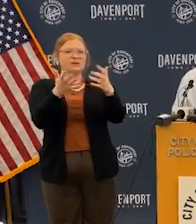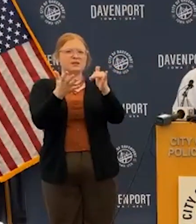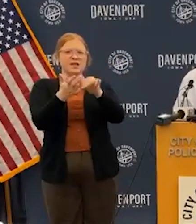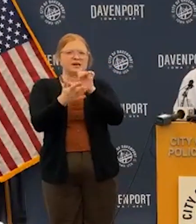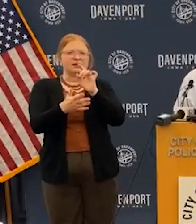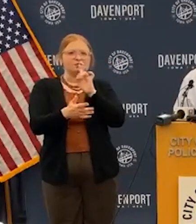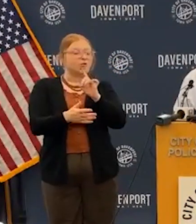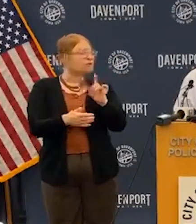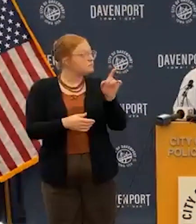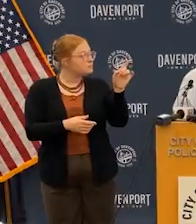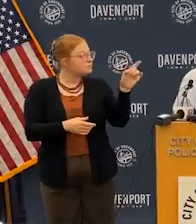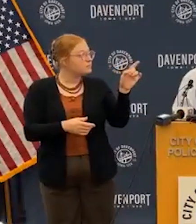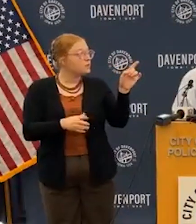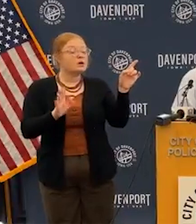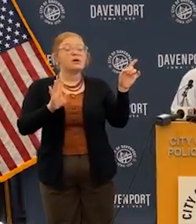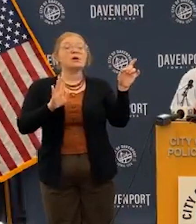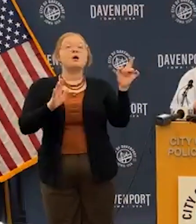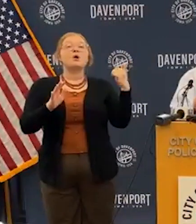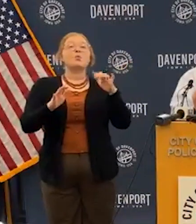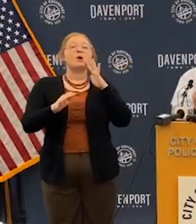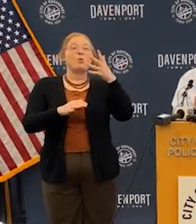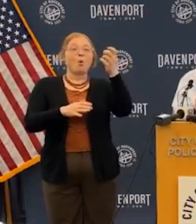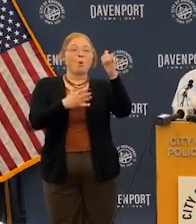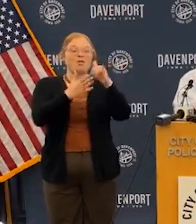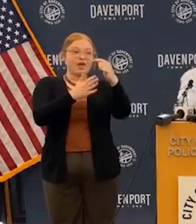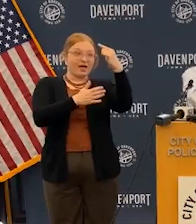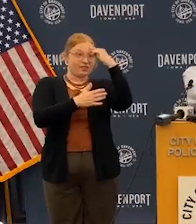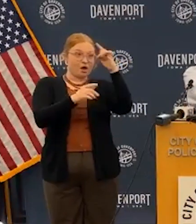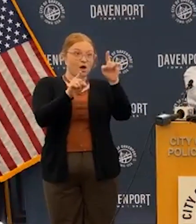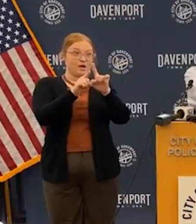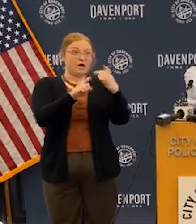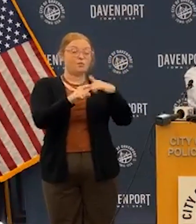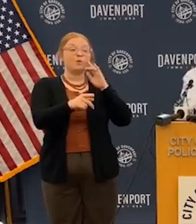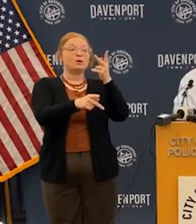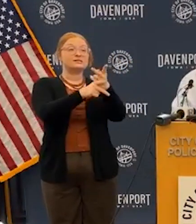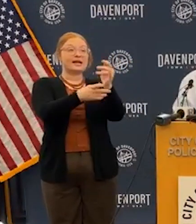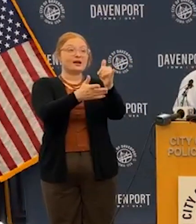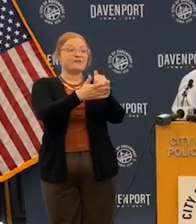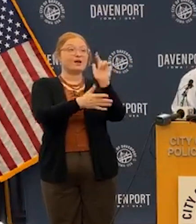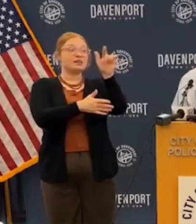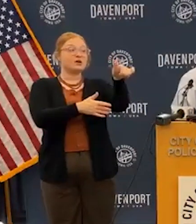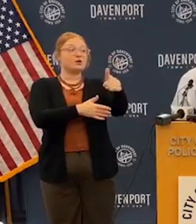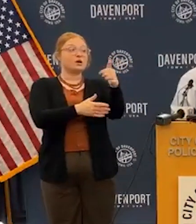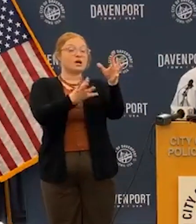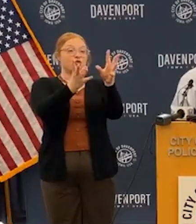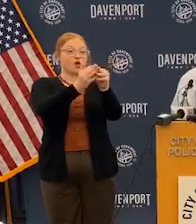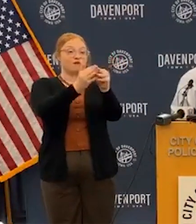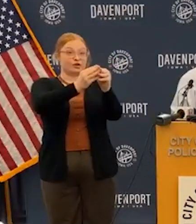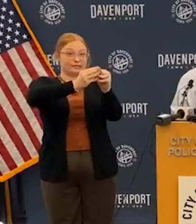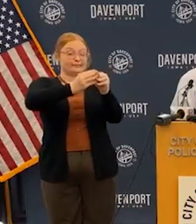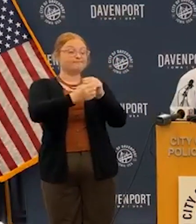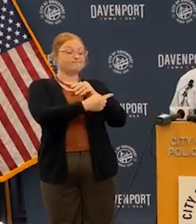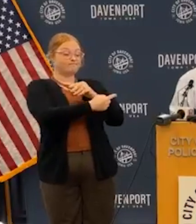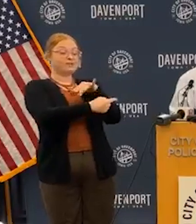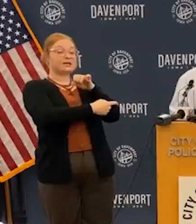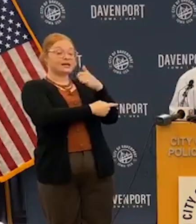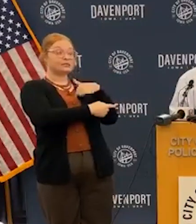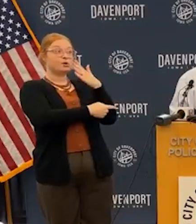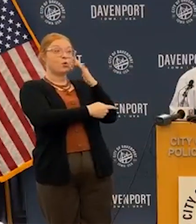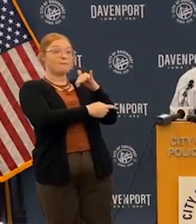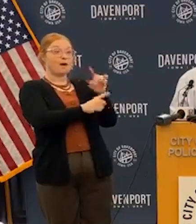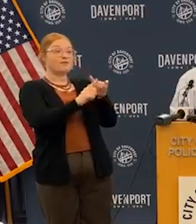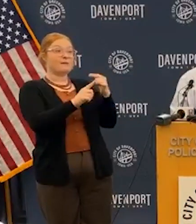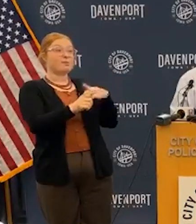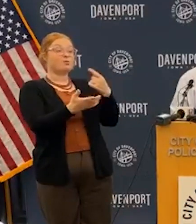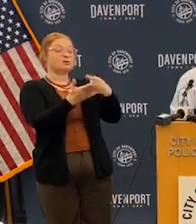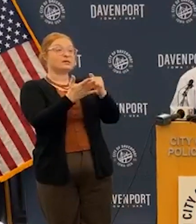Yep, we're fully aware of that piece. That will be a separate one. I can continue. It looks like the city ordinance allowed for them